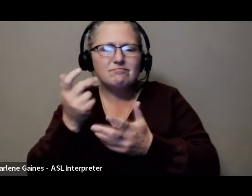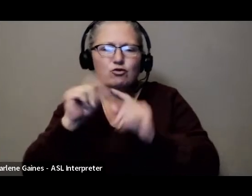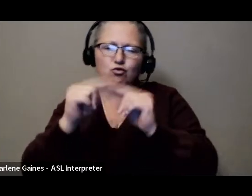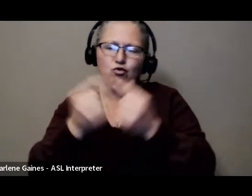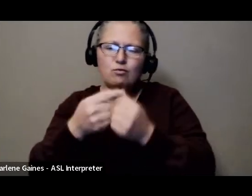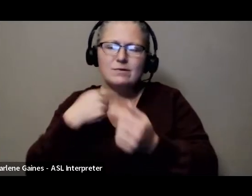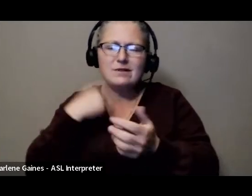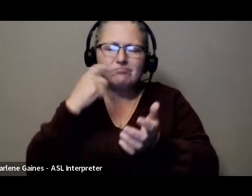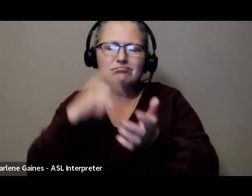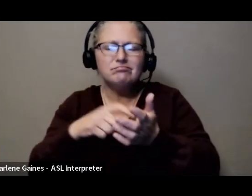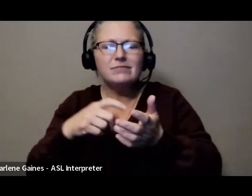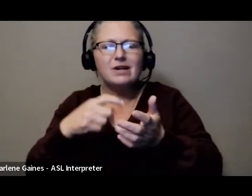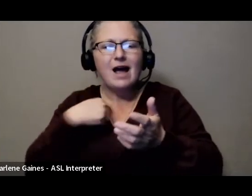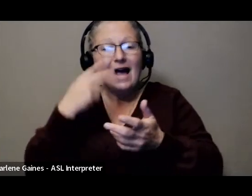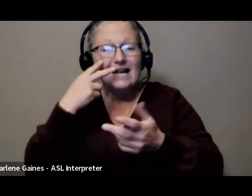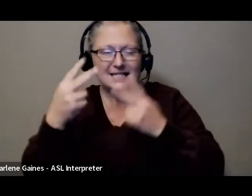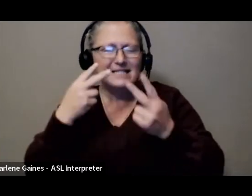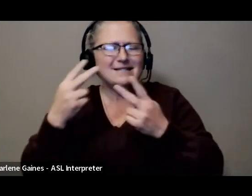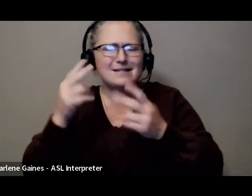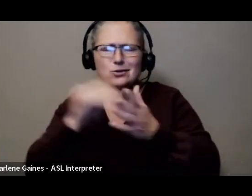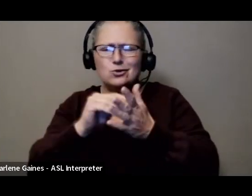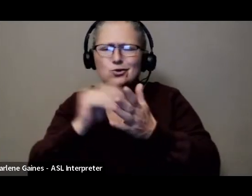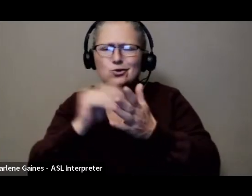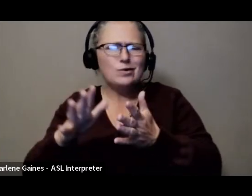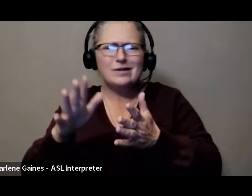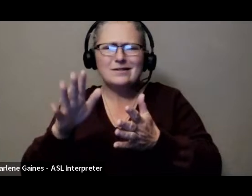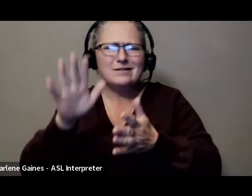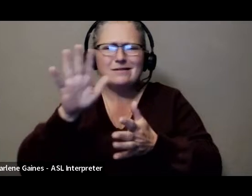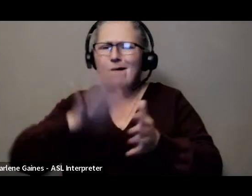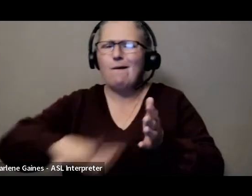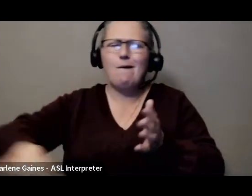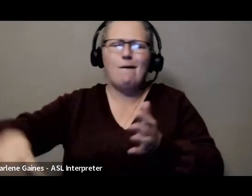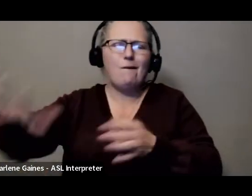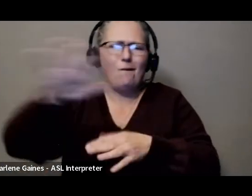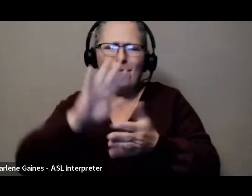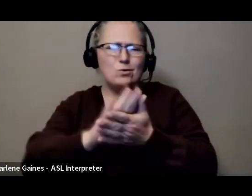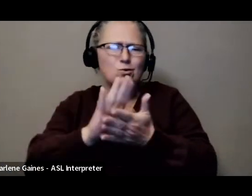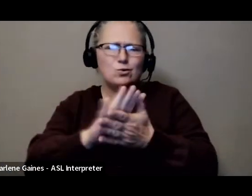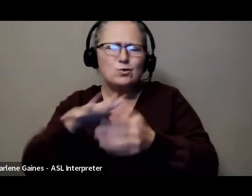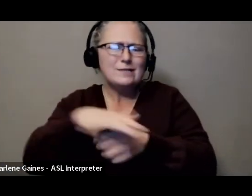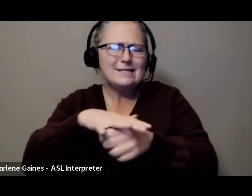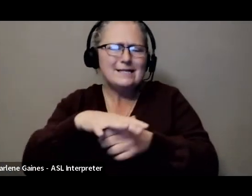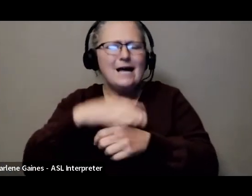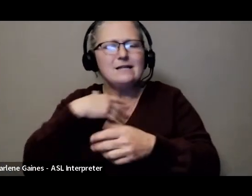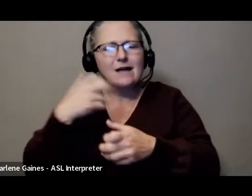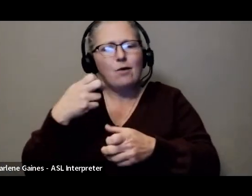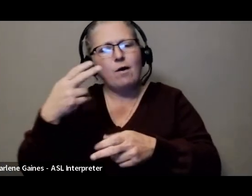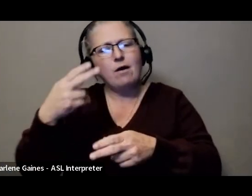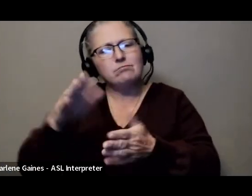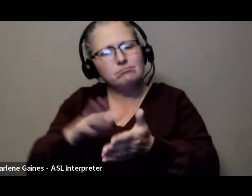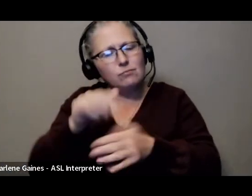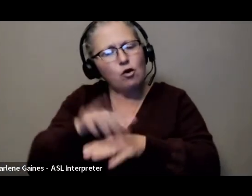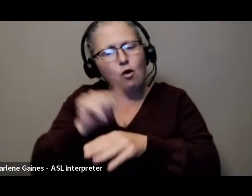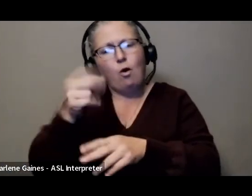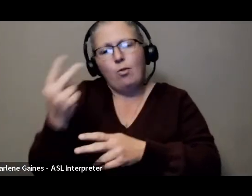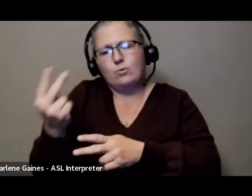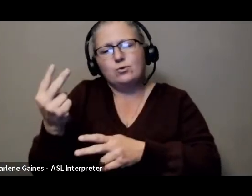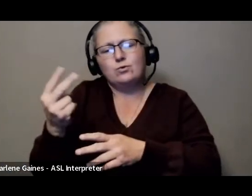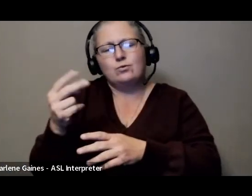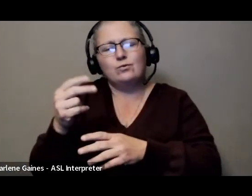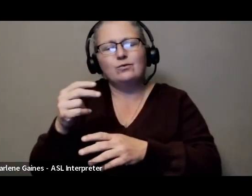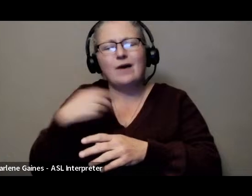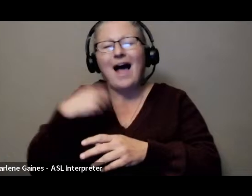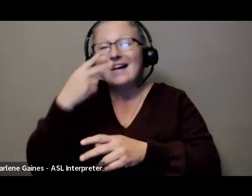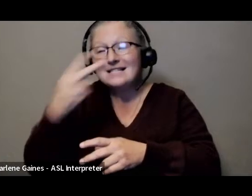groups that I've seen. I always see students from all of our school sites, but I just wanted to give a shout out to our students because I see